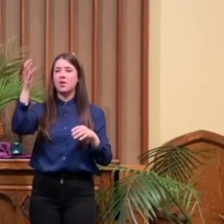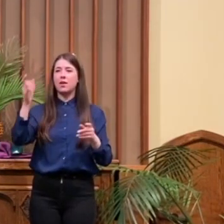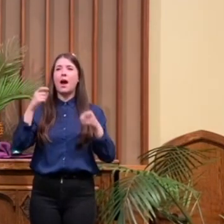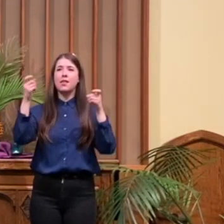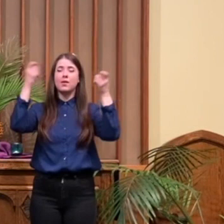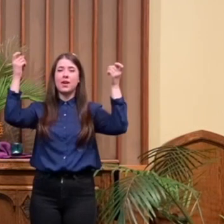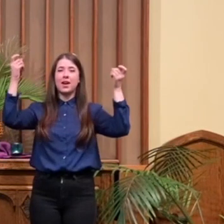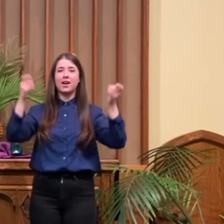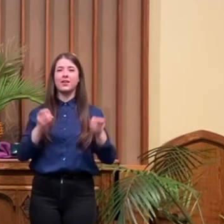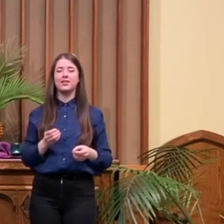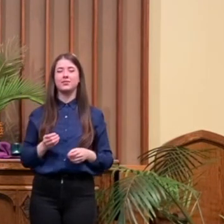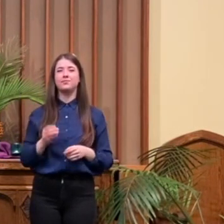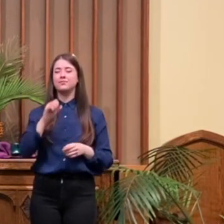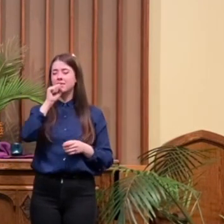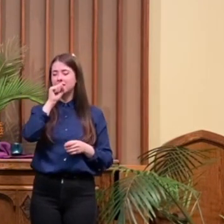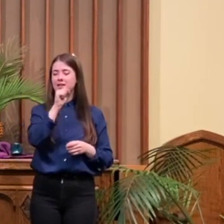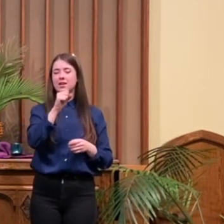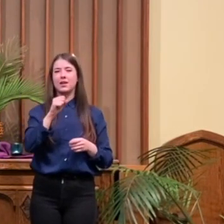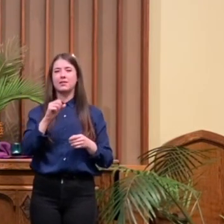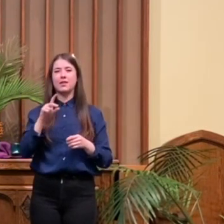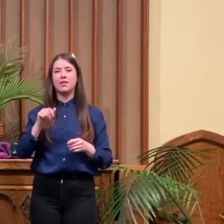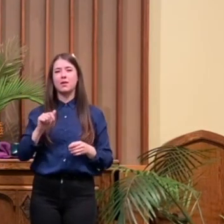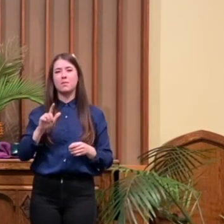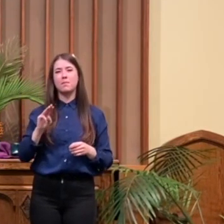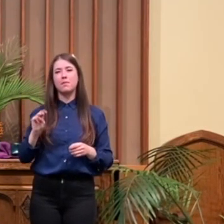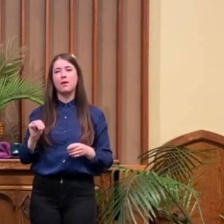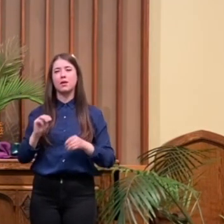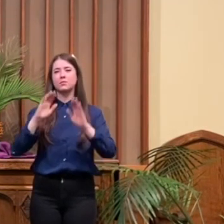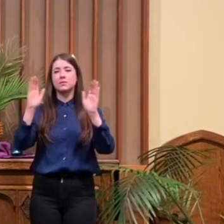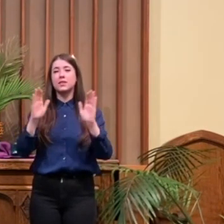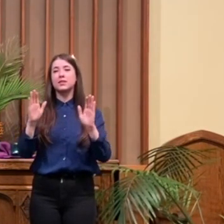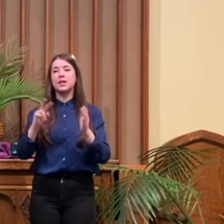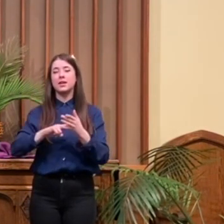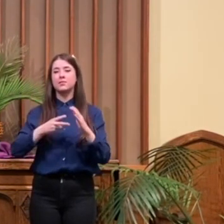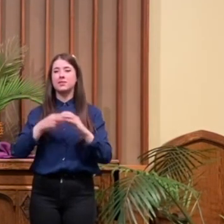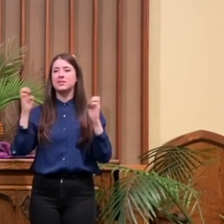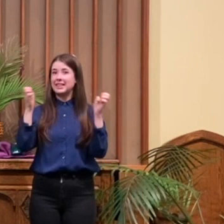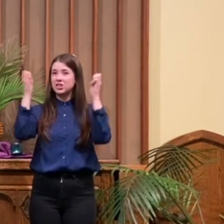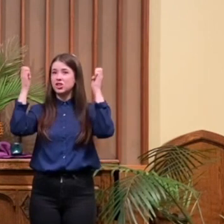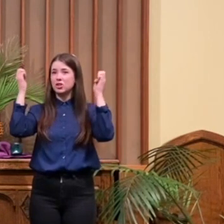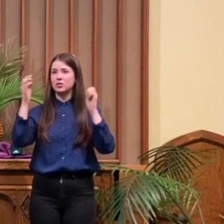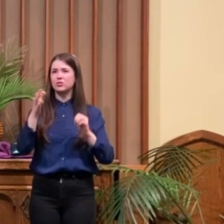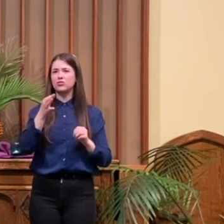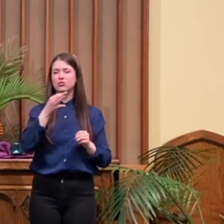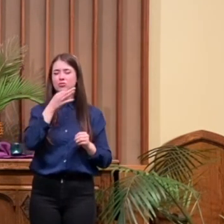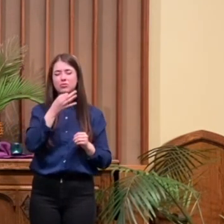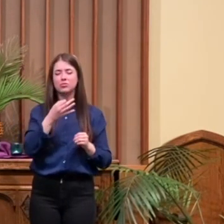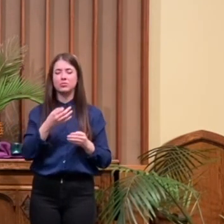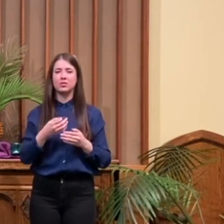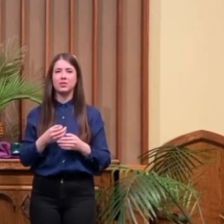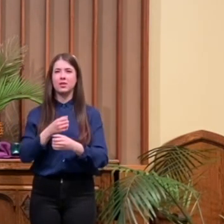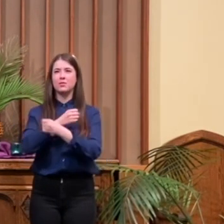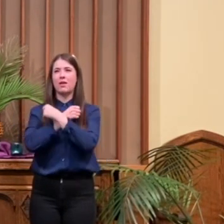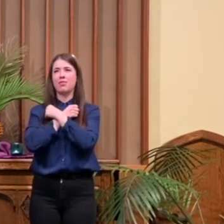We love that Palm Sunday means Easter is just around the corner. We love